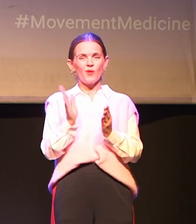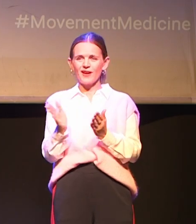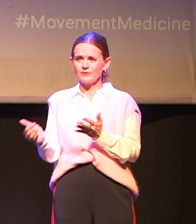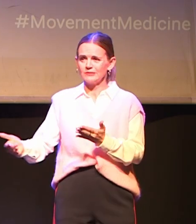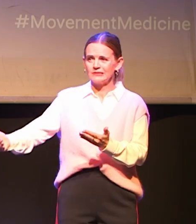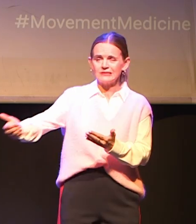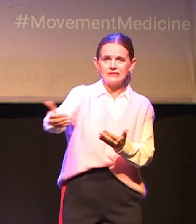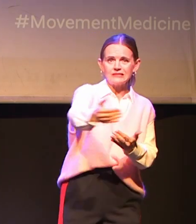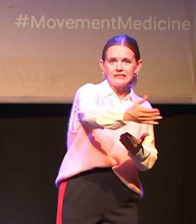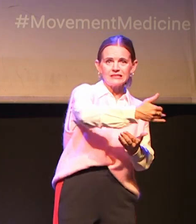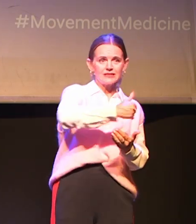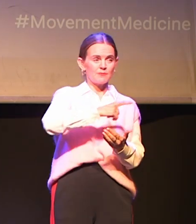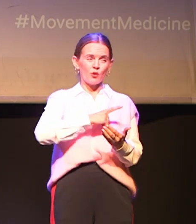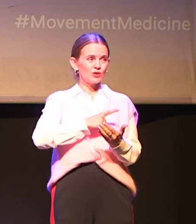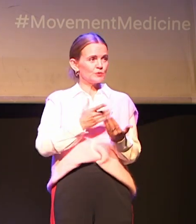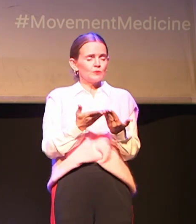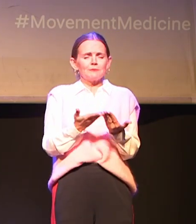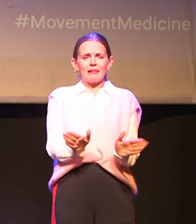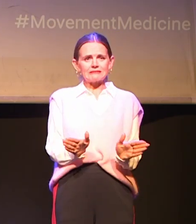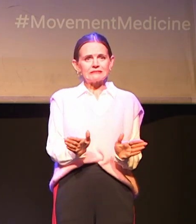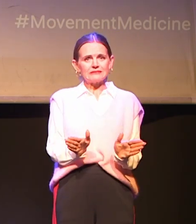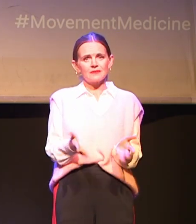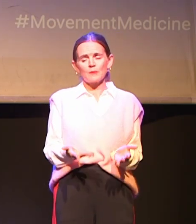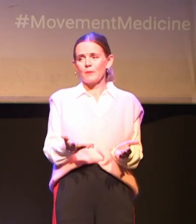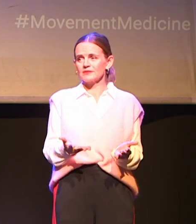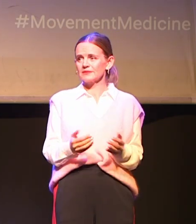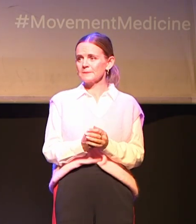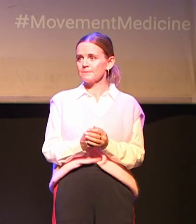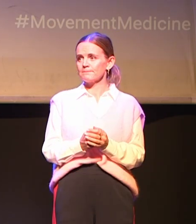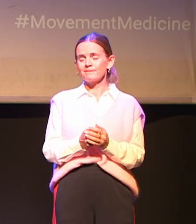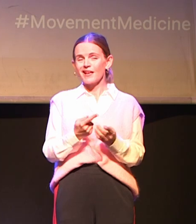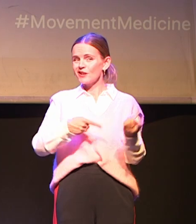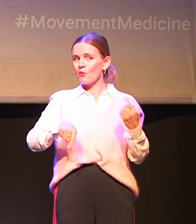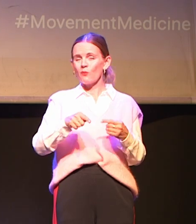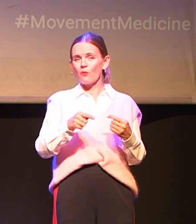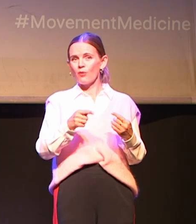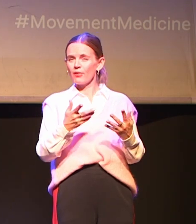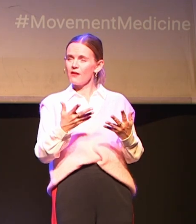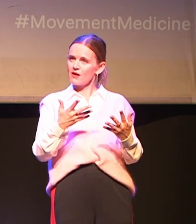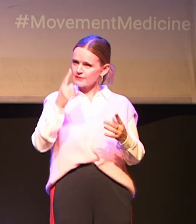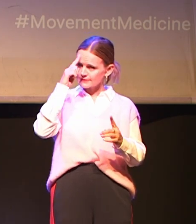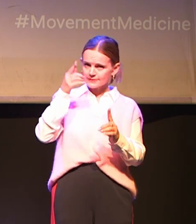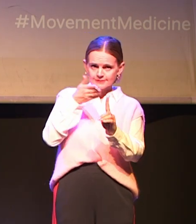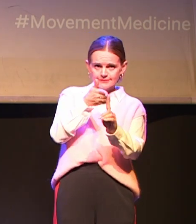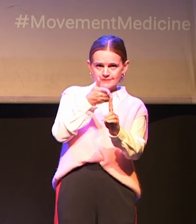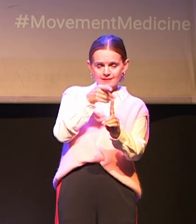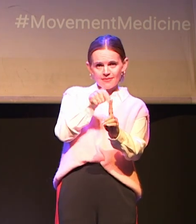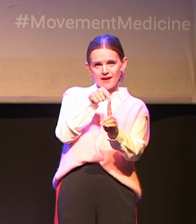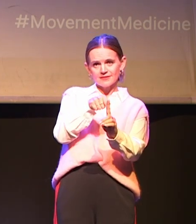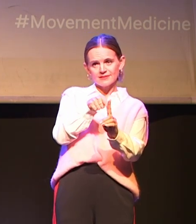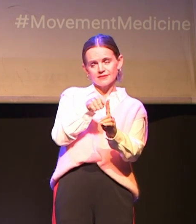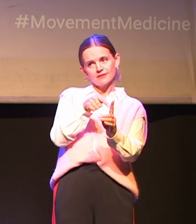because we're so atomized, and not all of us are training in that. And that's like, and I think to our ancestral